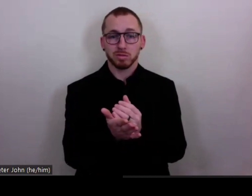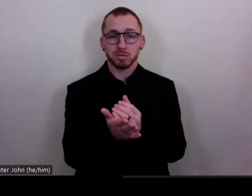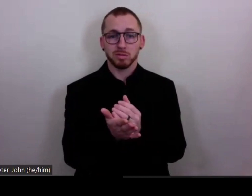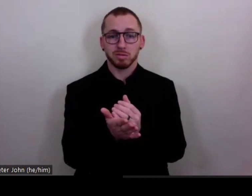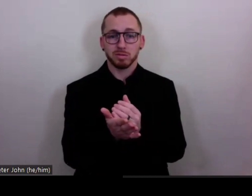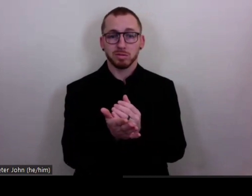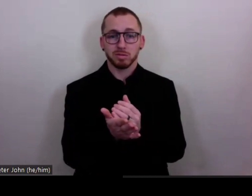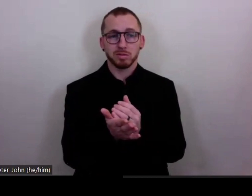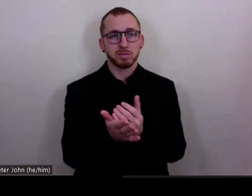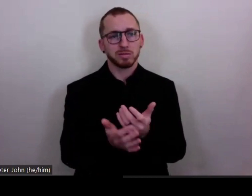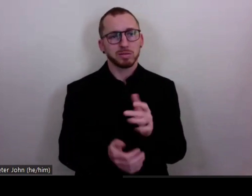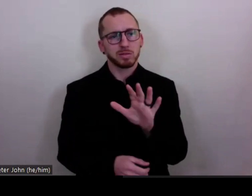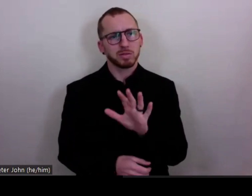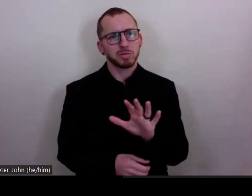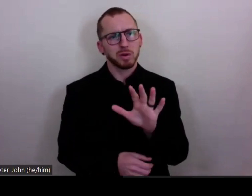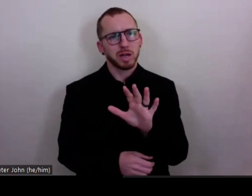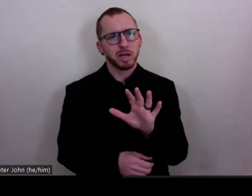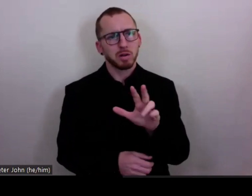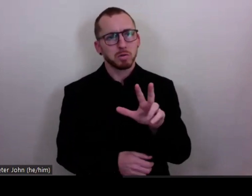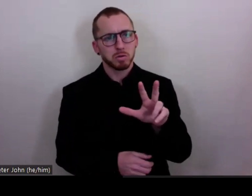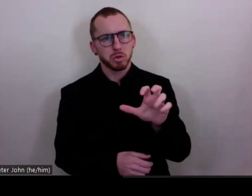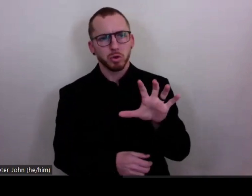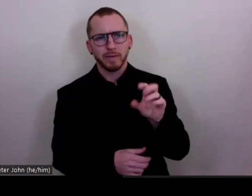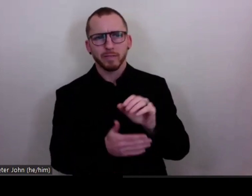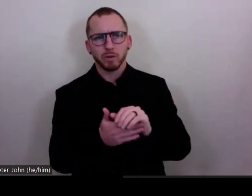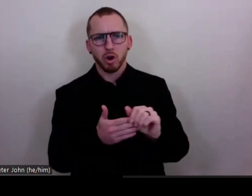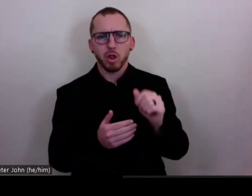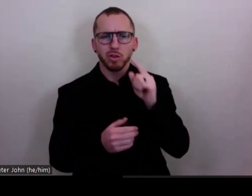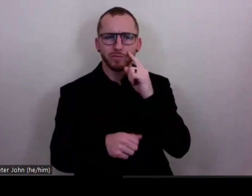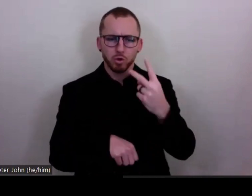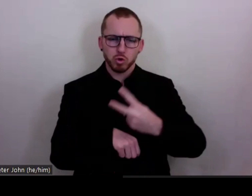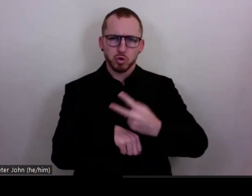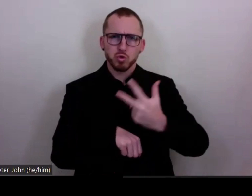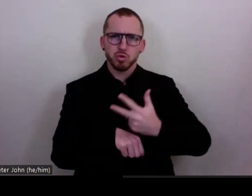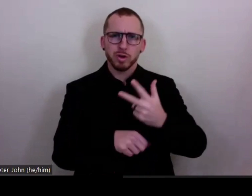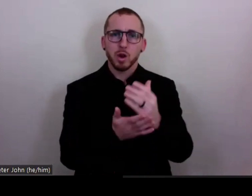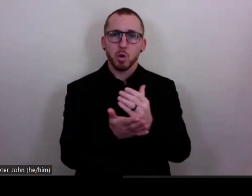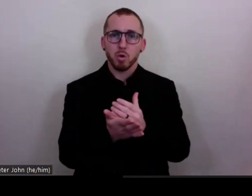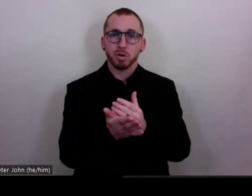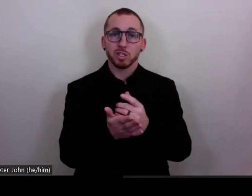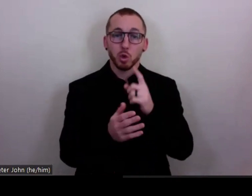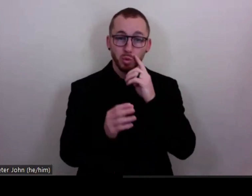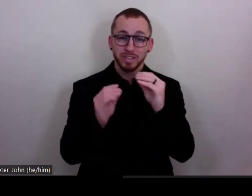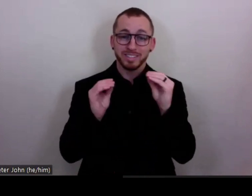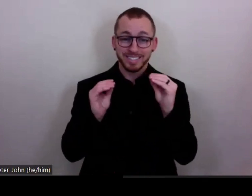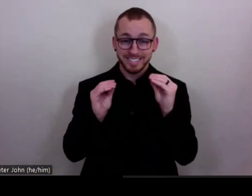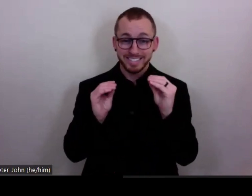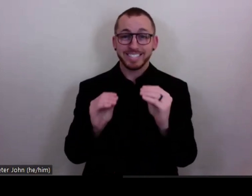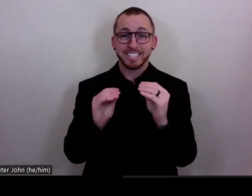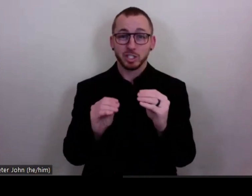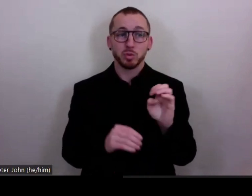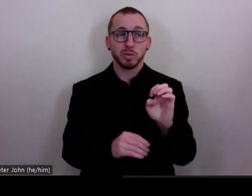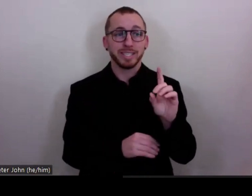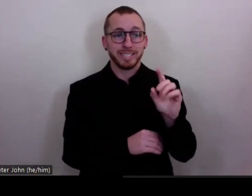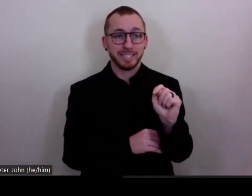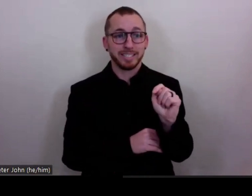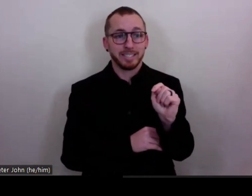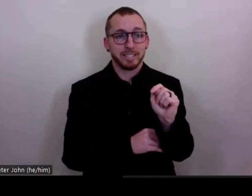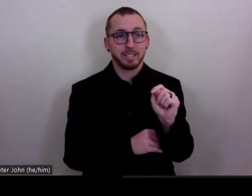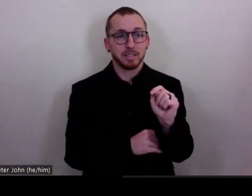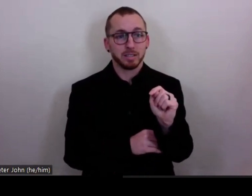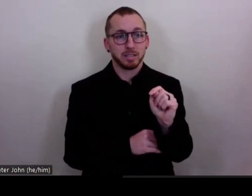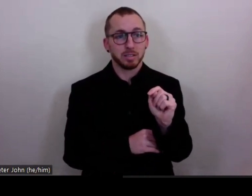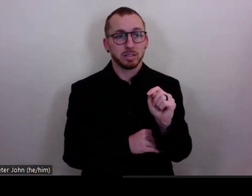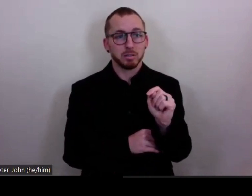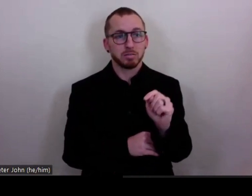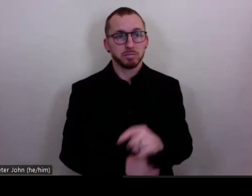course. And you will be taught an entire EDT. I'm not talking about we're going to give you an